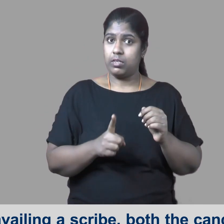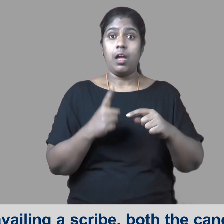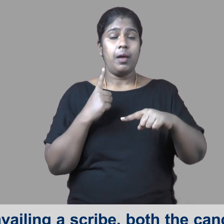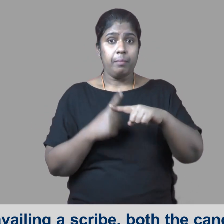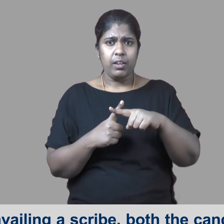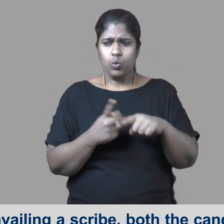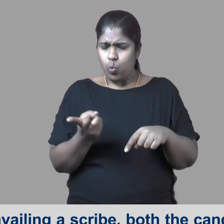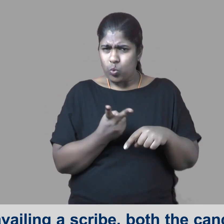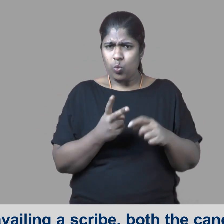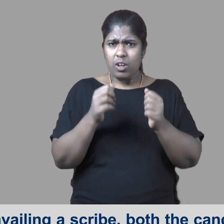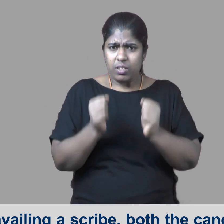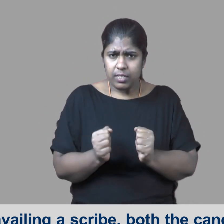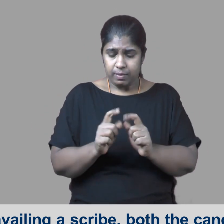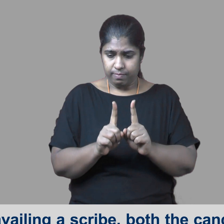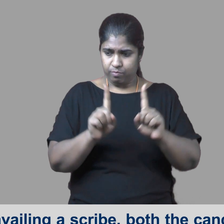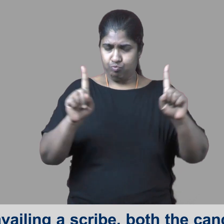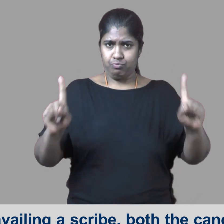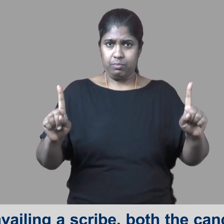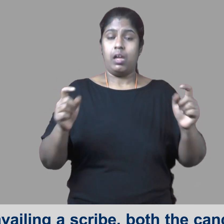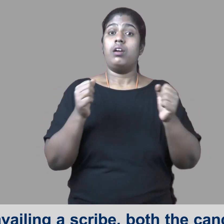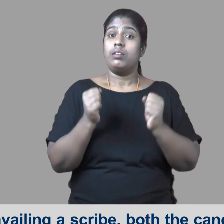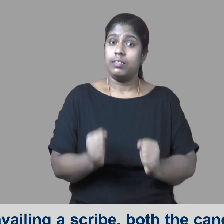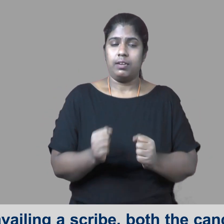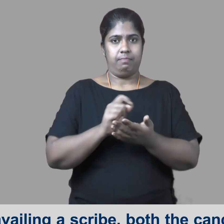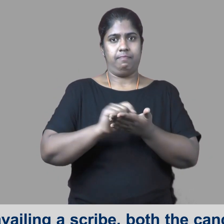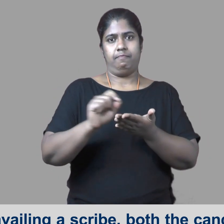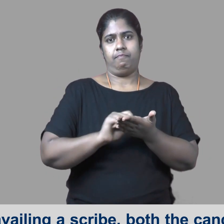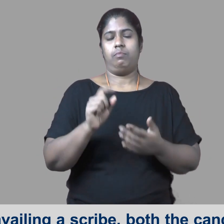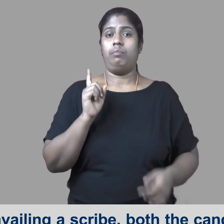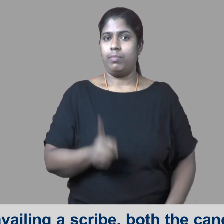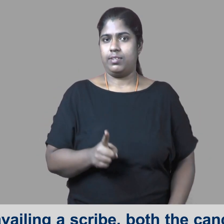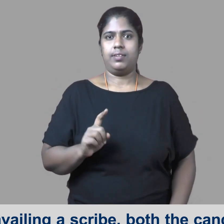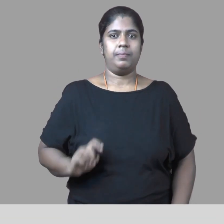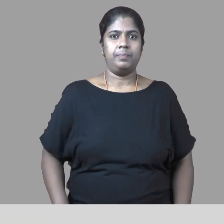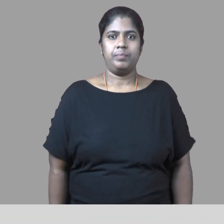must wear masks and sit within adequate physical distancing.